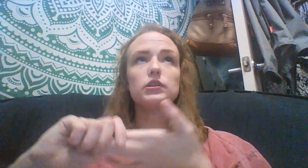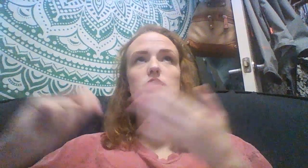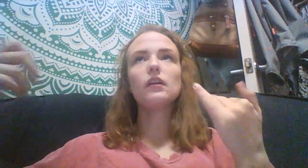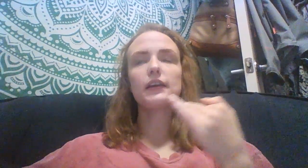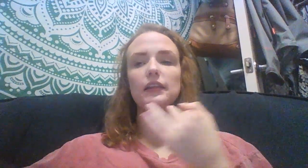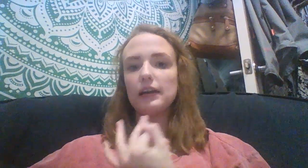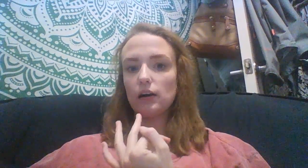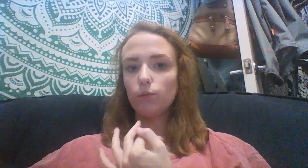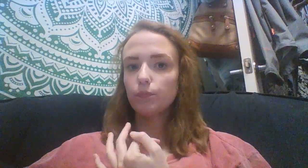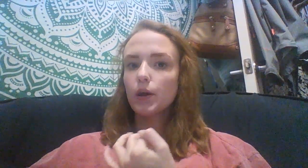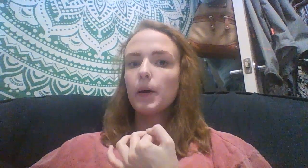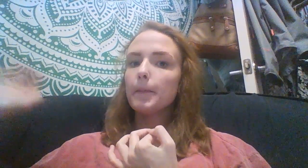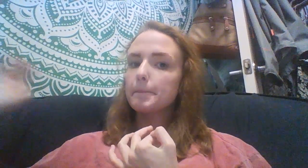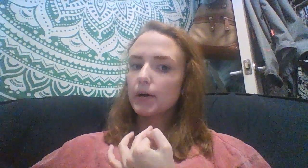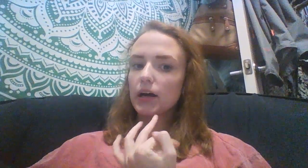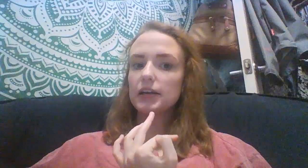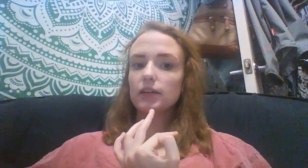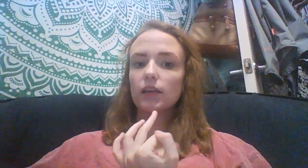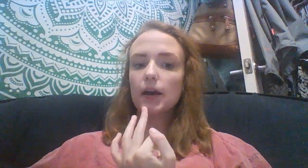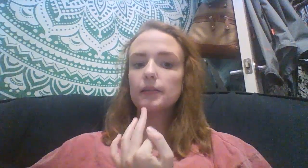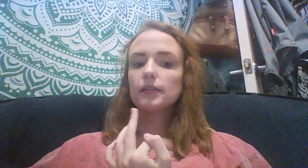it's not like that now. But,